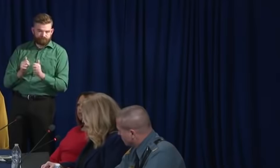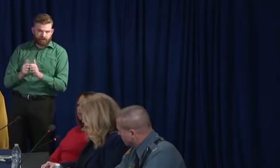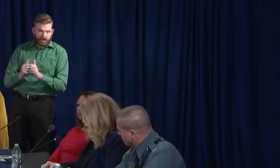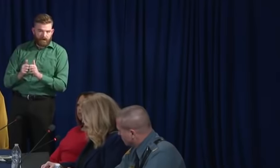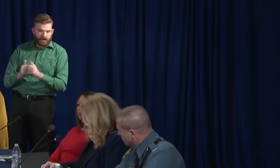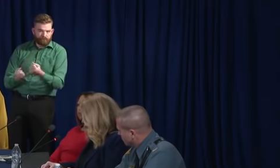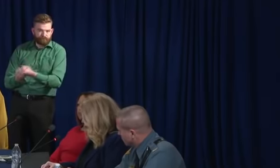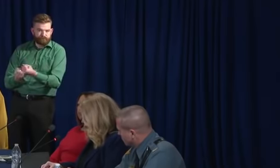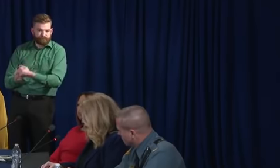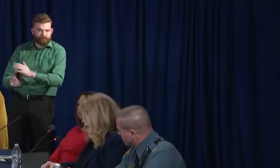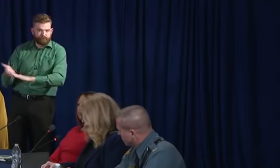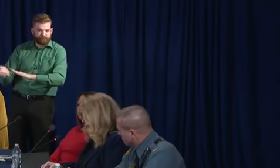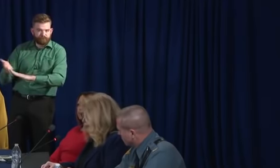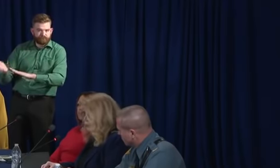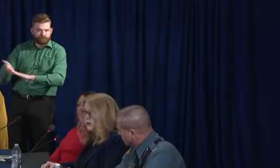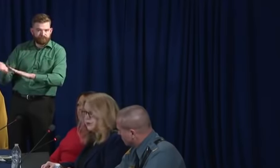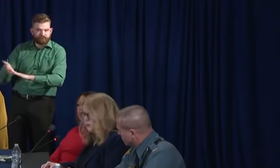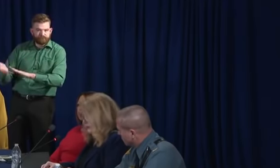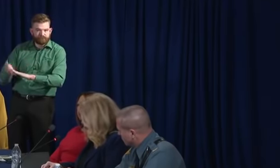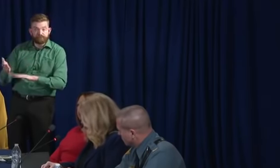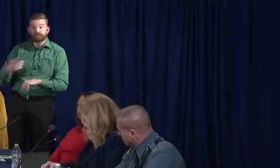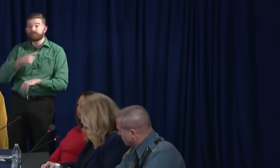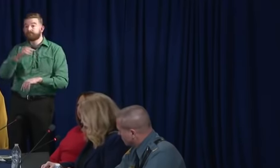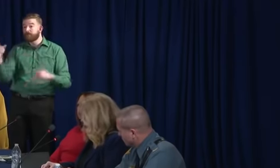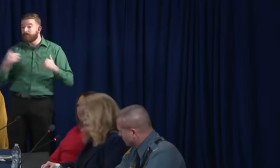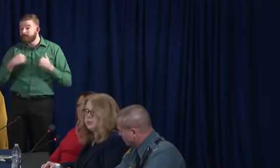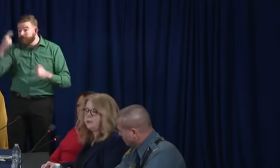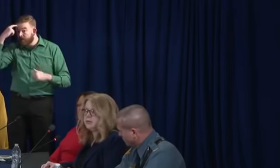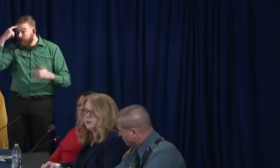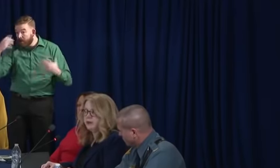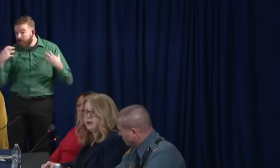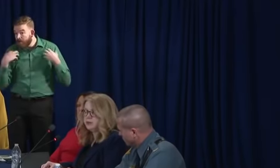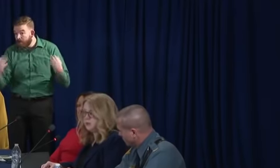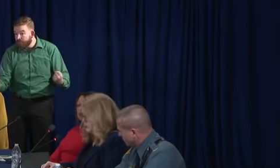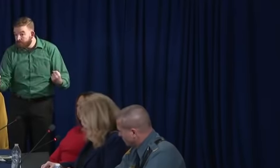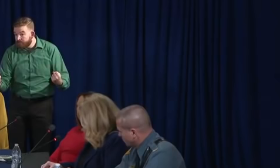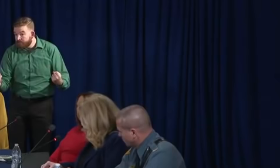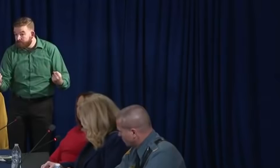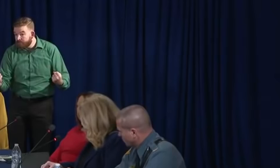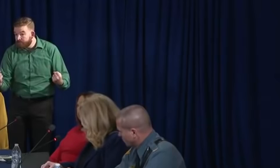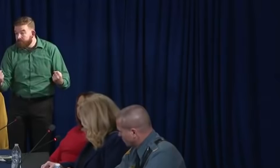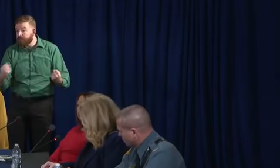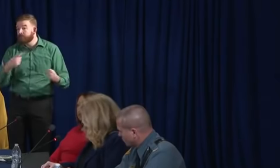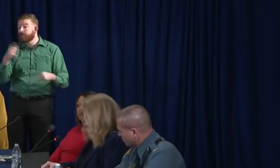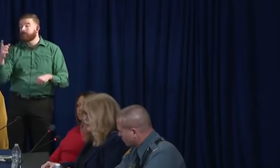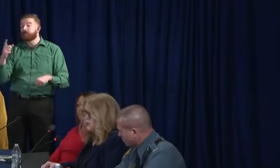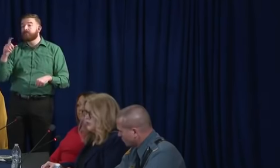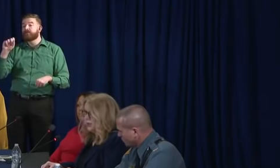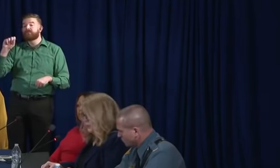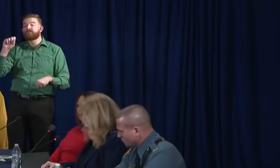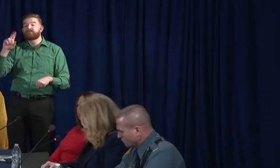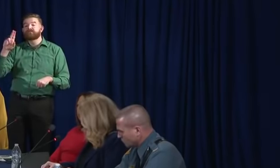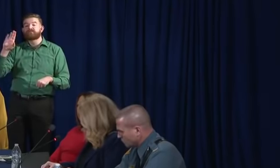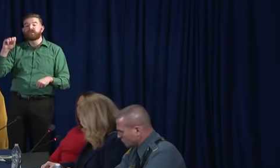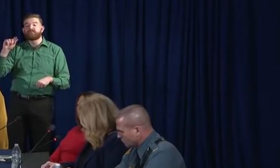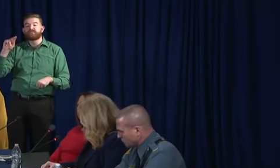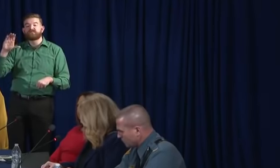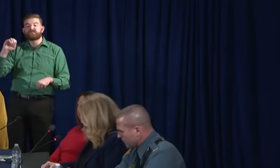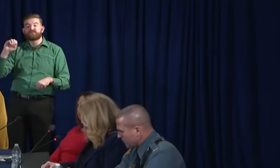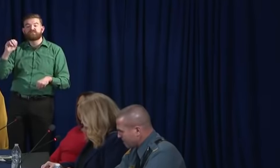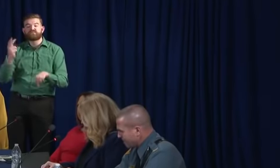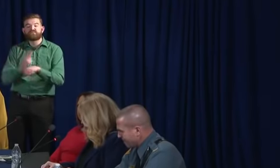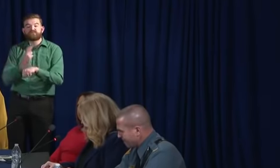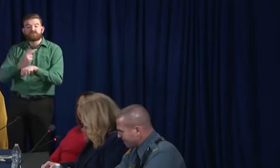health and substance use disorder and the network of residential and community-based providers who serve them. We issued guidance yesterday